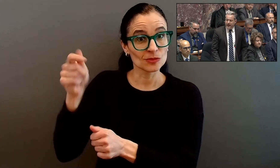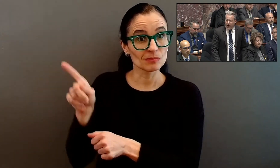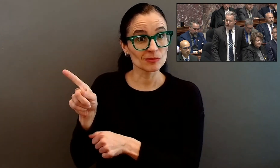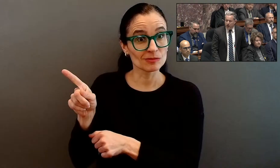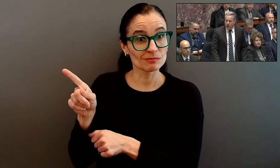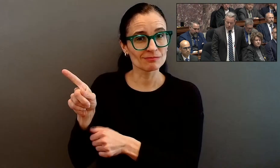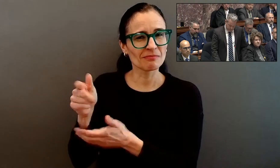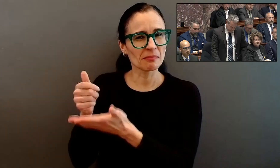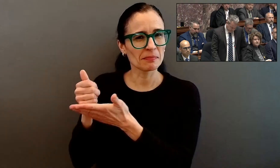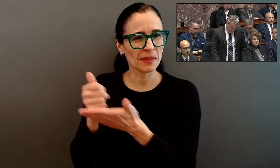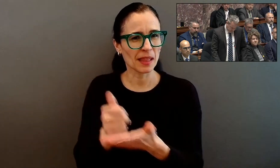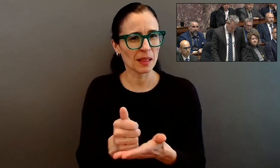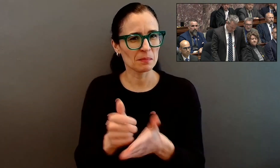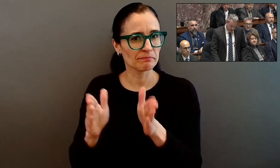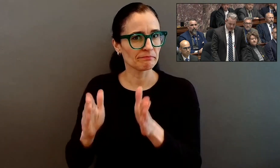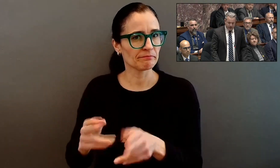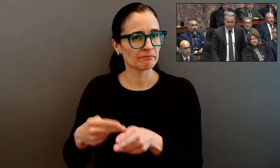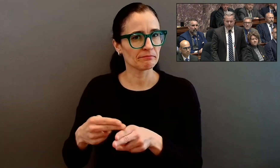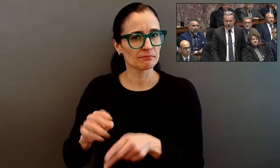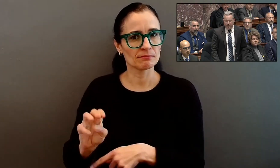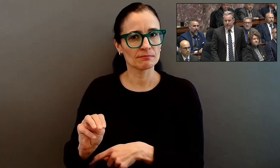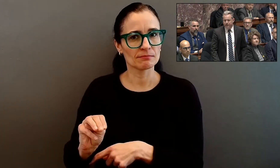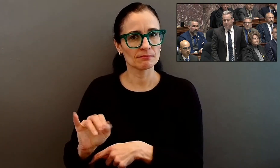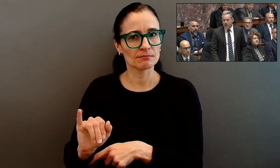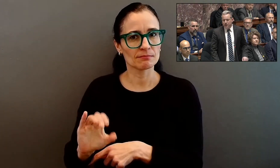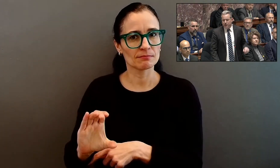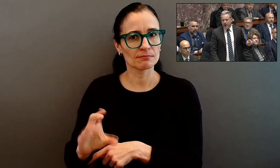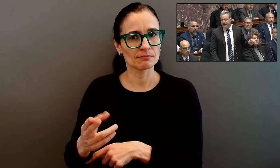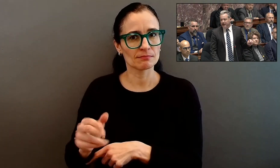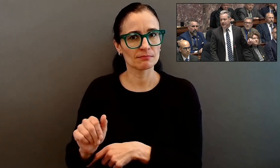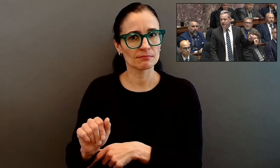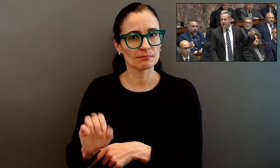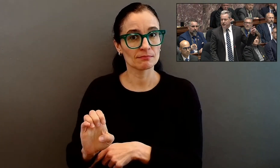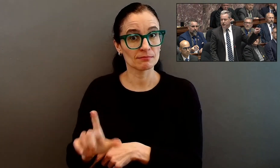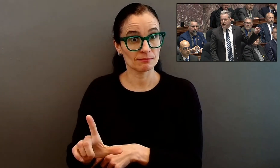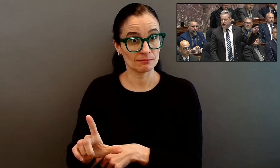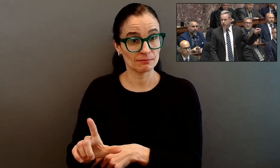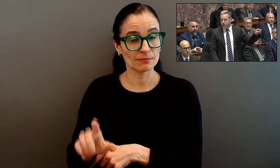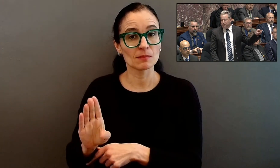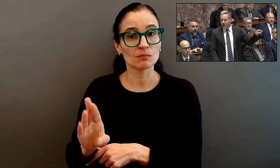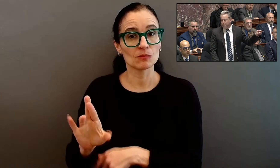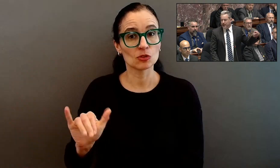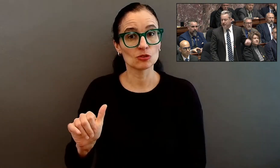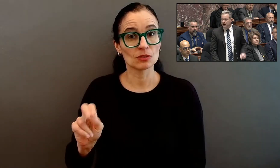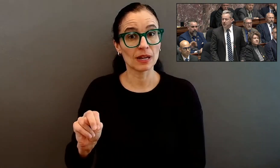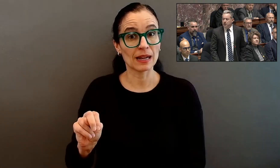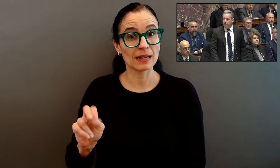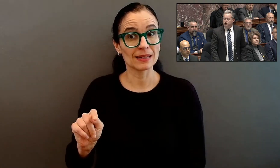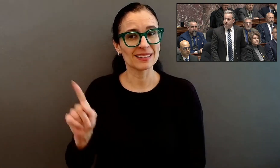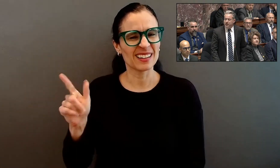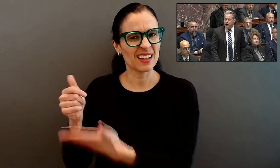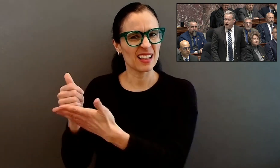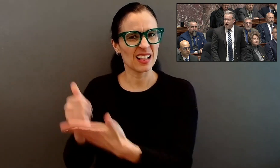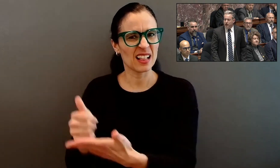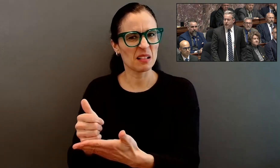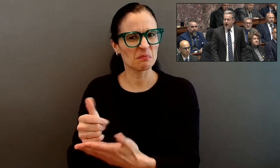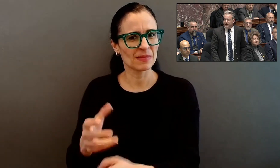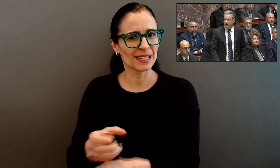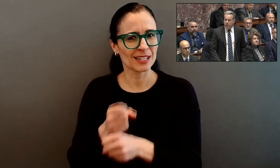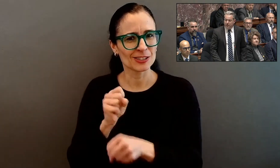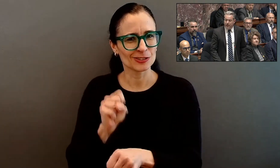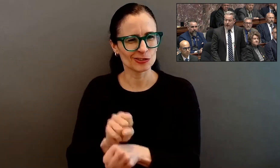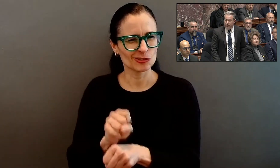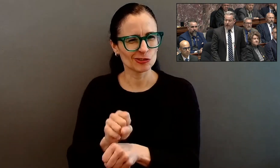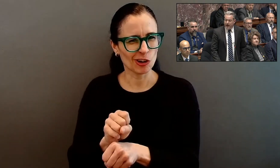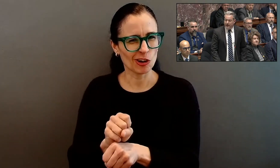We now know that the Premier directed the Minister of Social Development to secure a